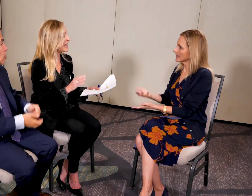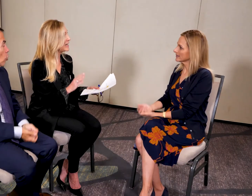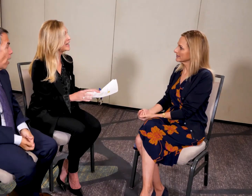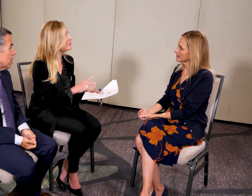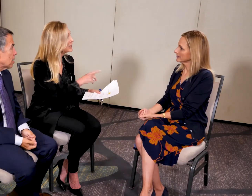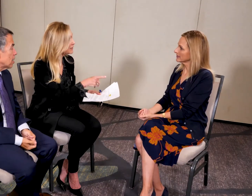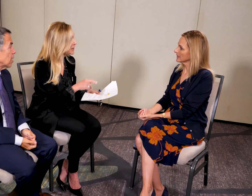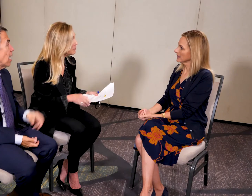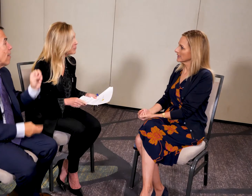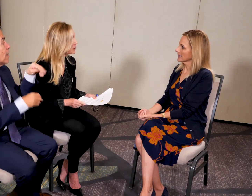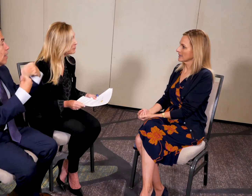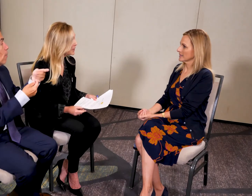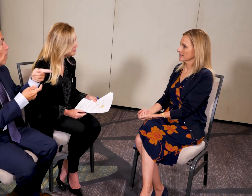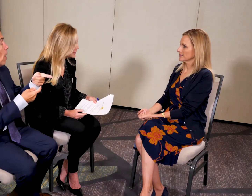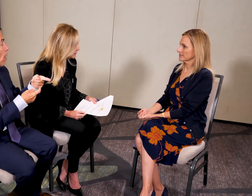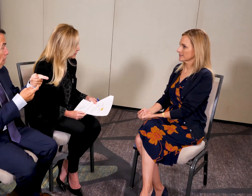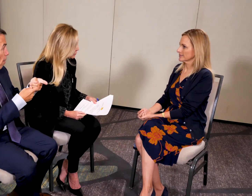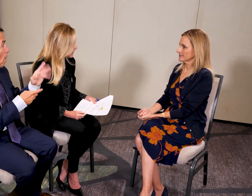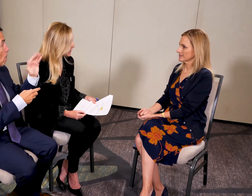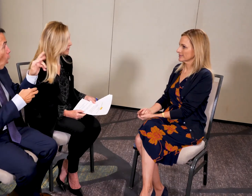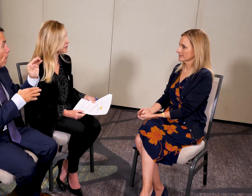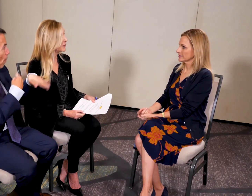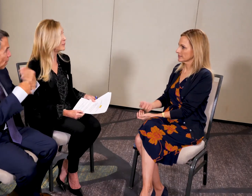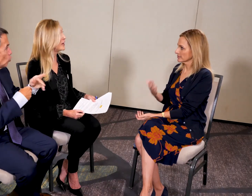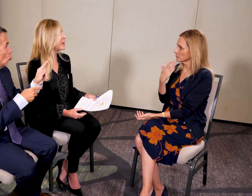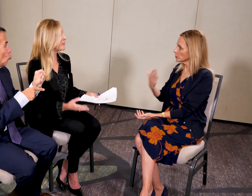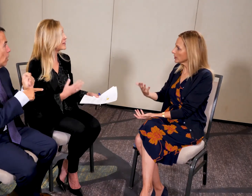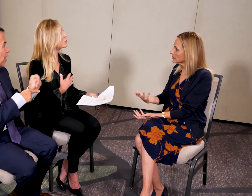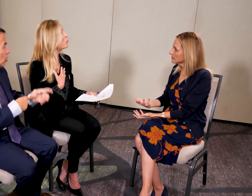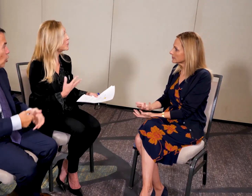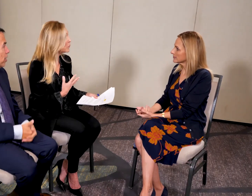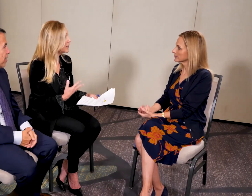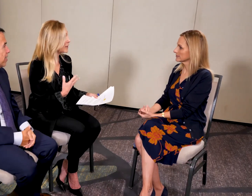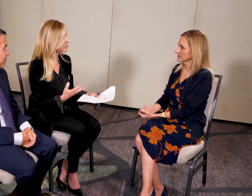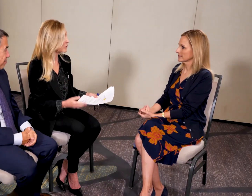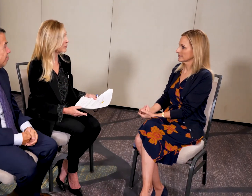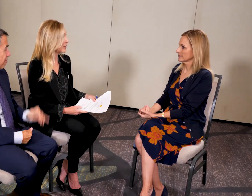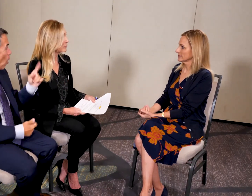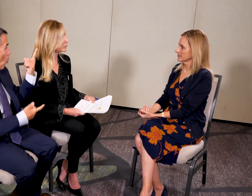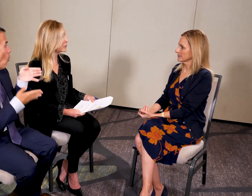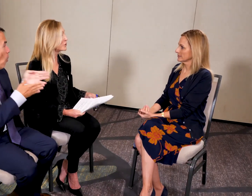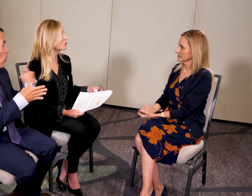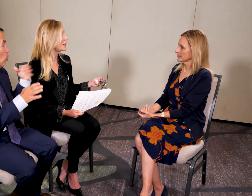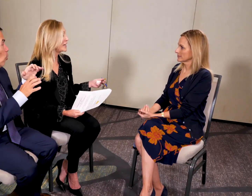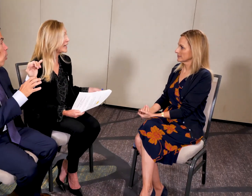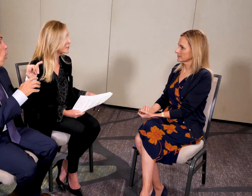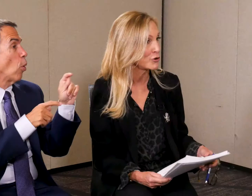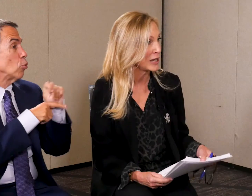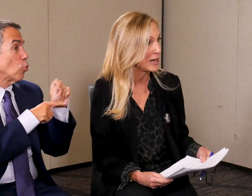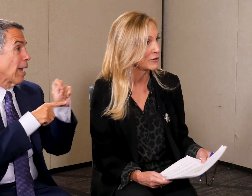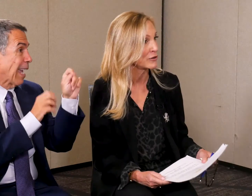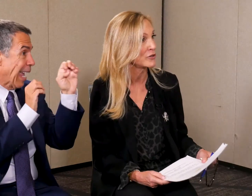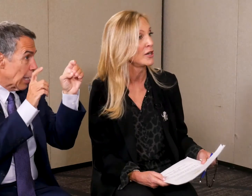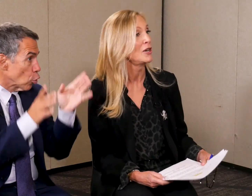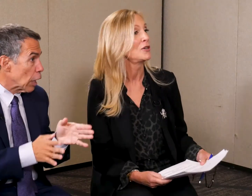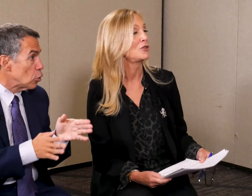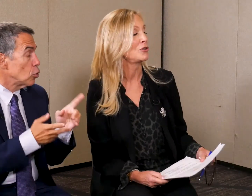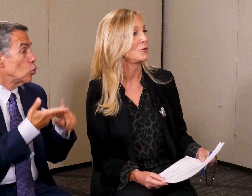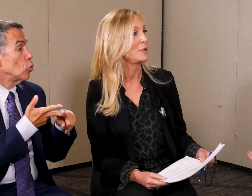and great. Even give them bar and bat mitzvah training. So that's one good. Way that we're doing it. We're also training educators to